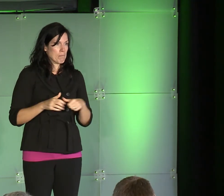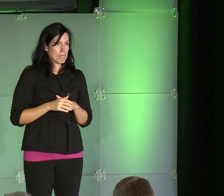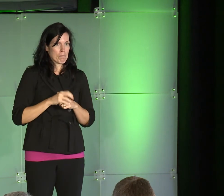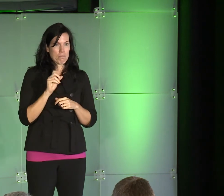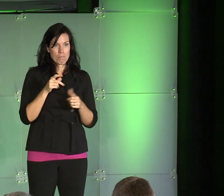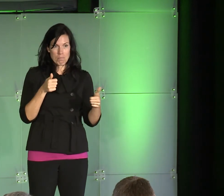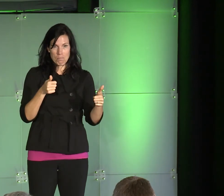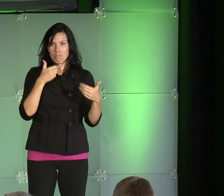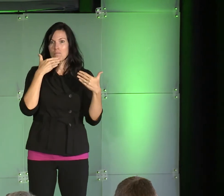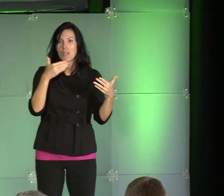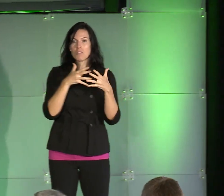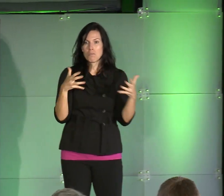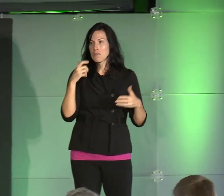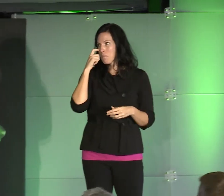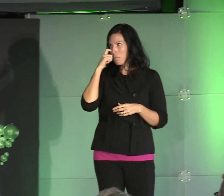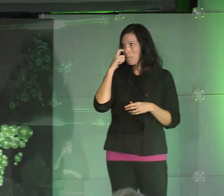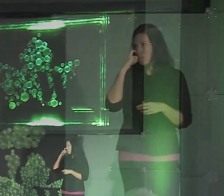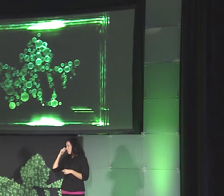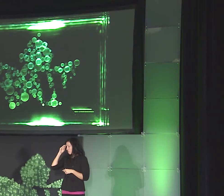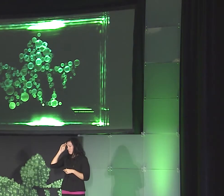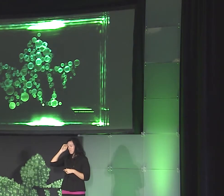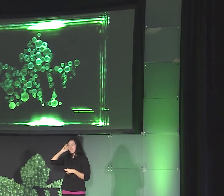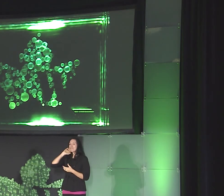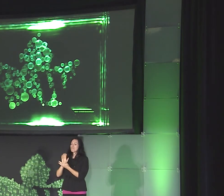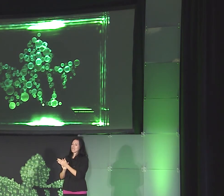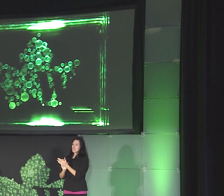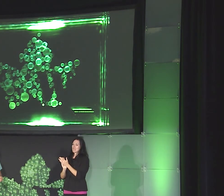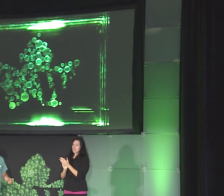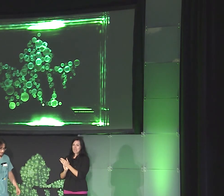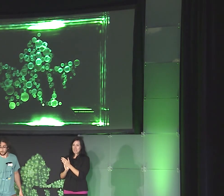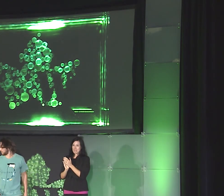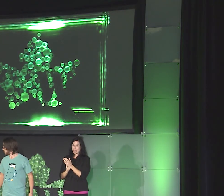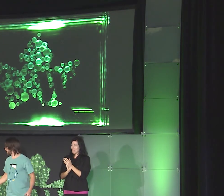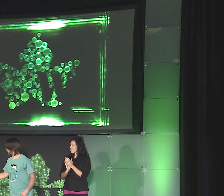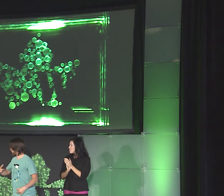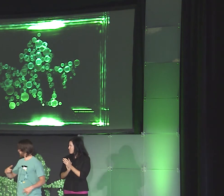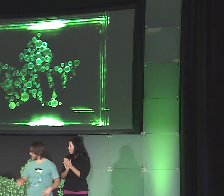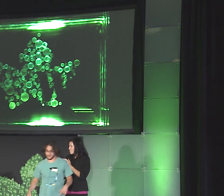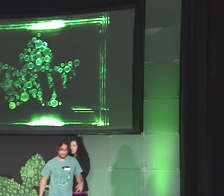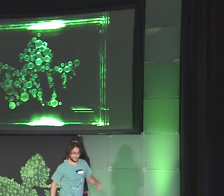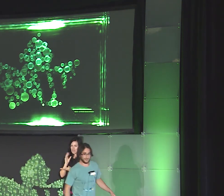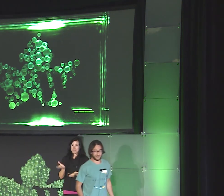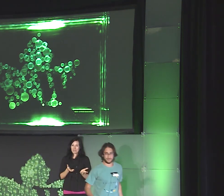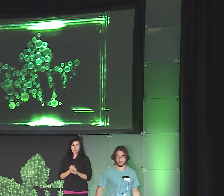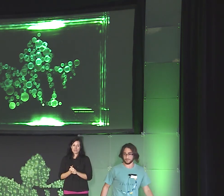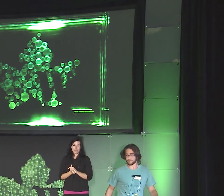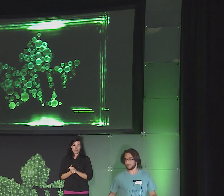Cool. Thank you very much, guys. Thank you. You good?